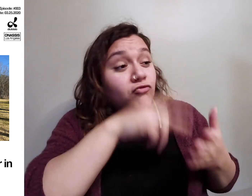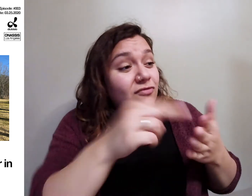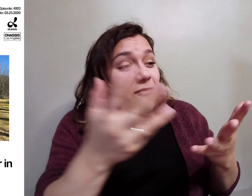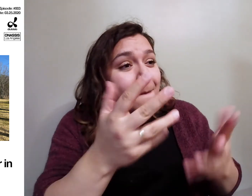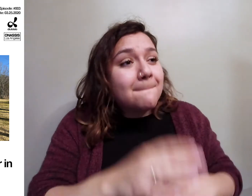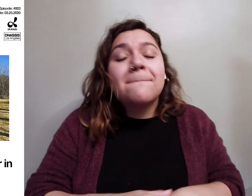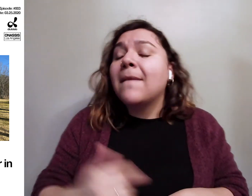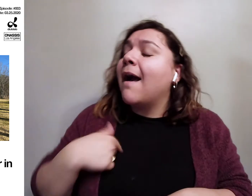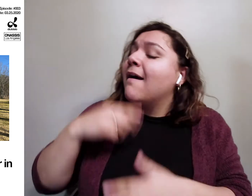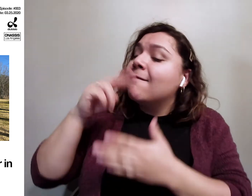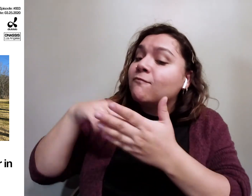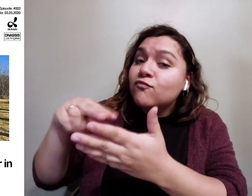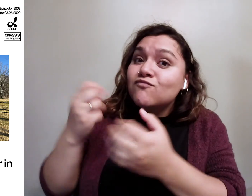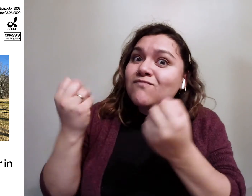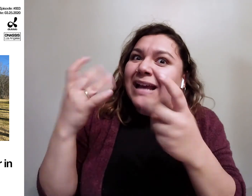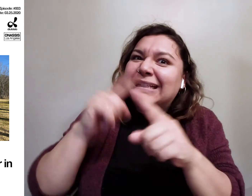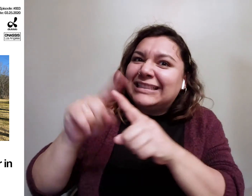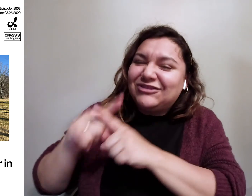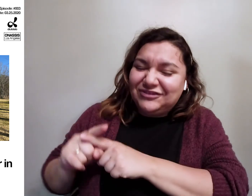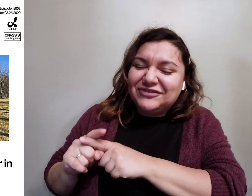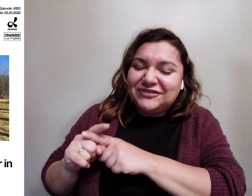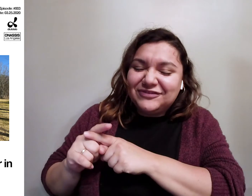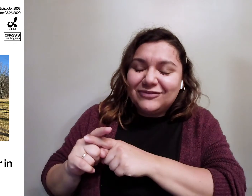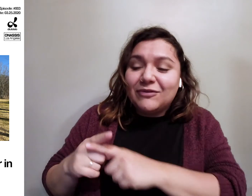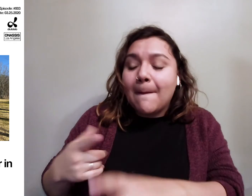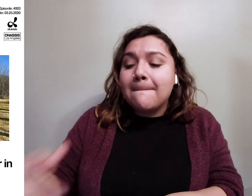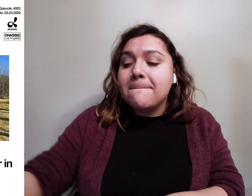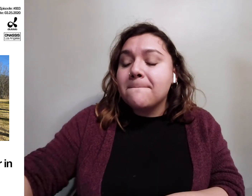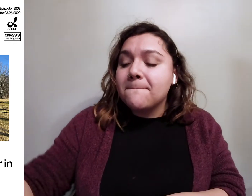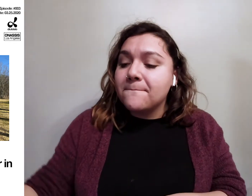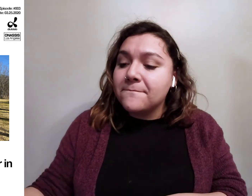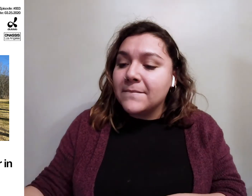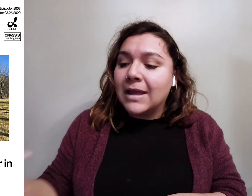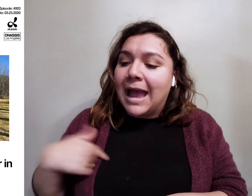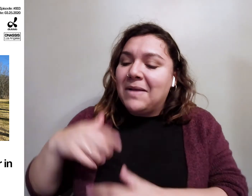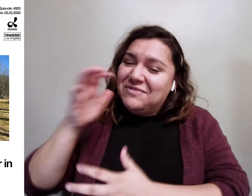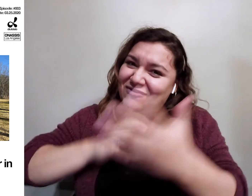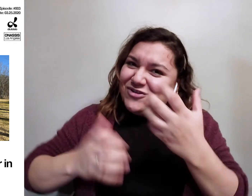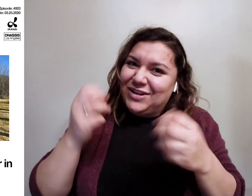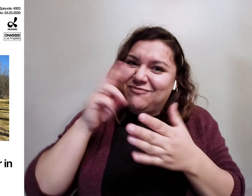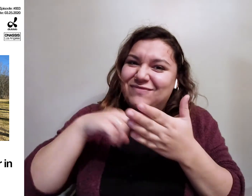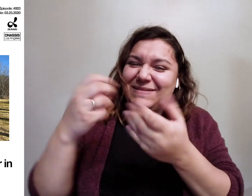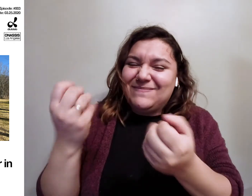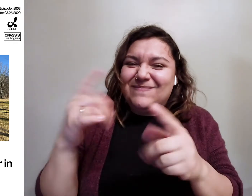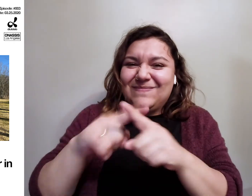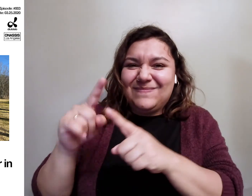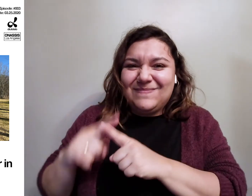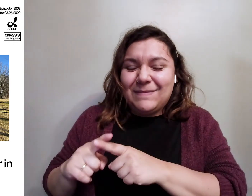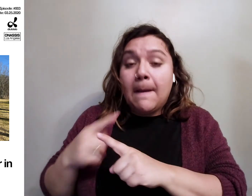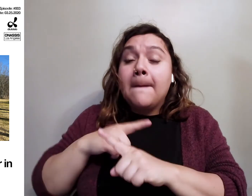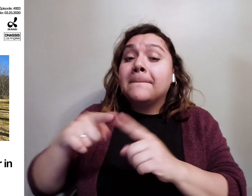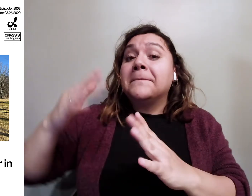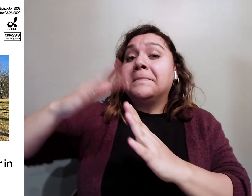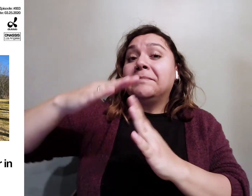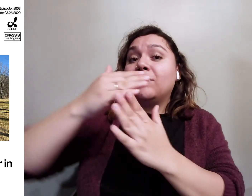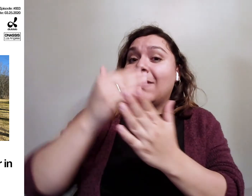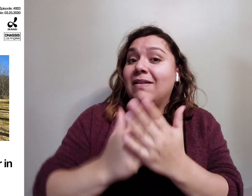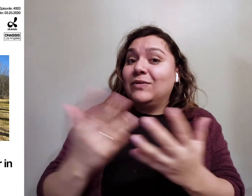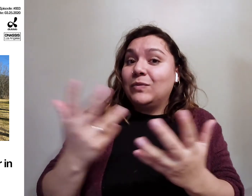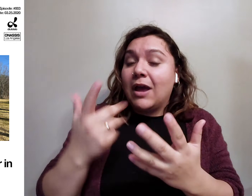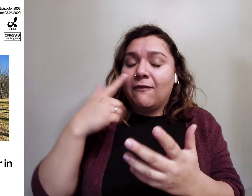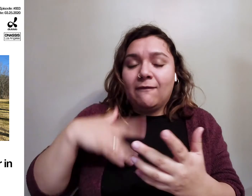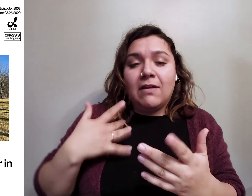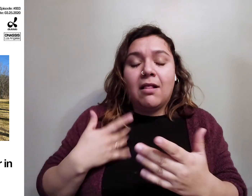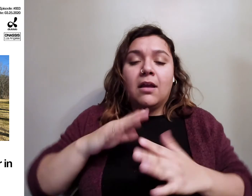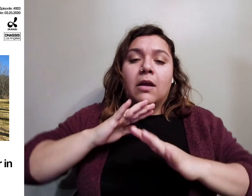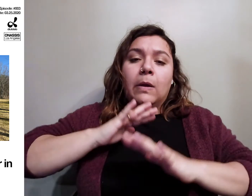it full circle back to a murder mystery. Somehow that takes you out. It's a Miss Marple, and of course, in this